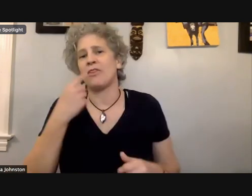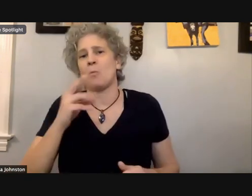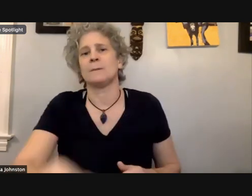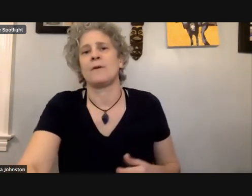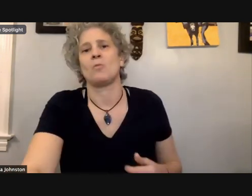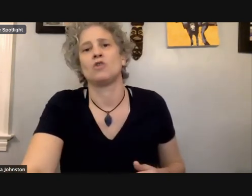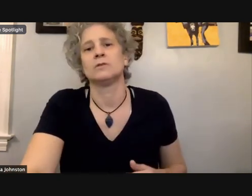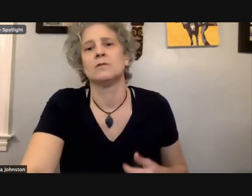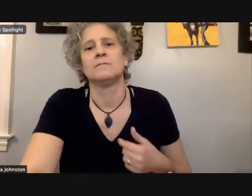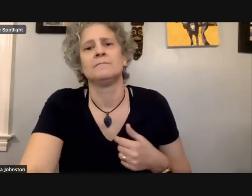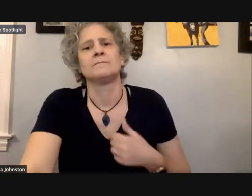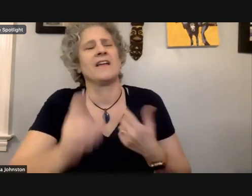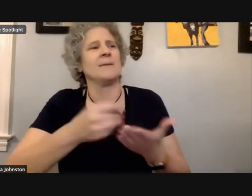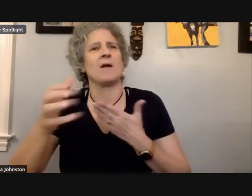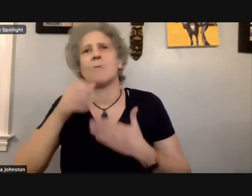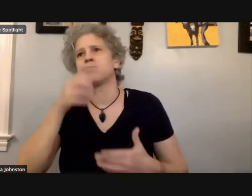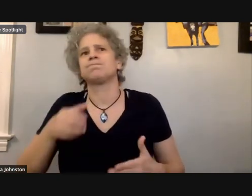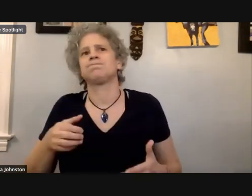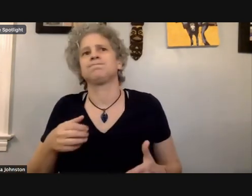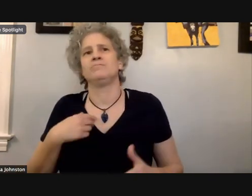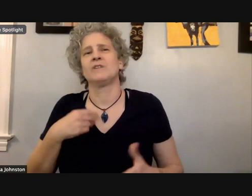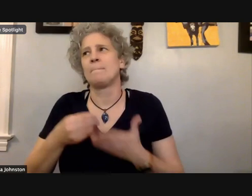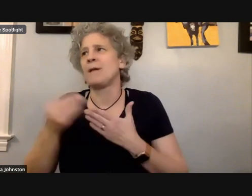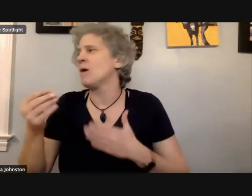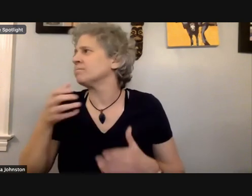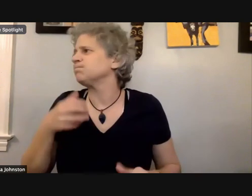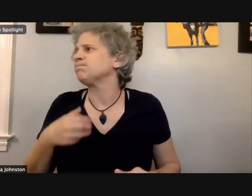Okay, somebody's asking about mouthwash.